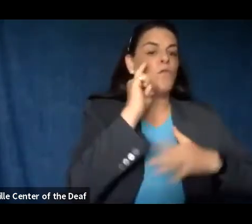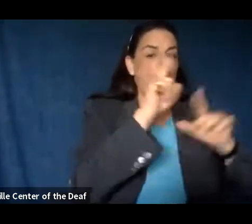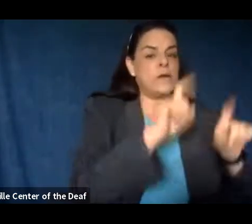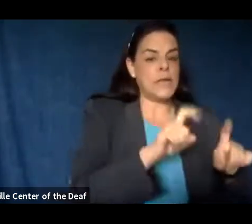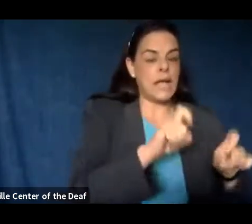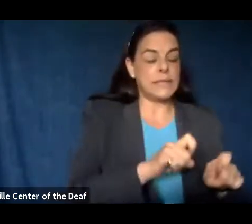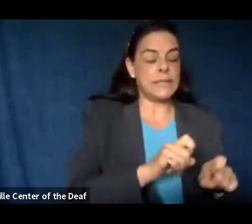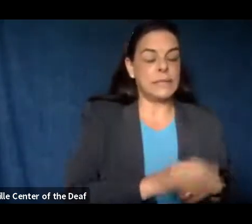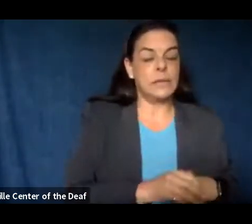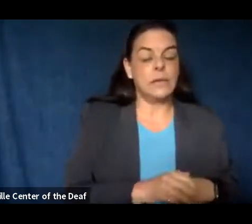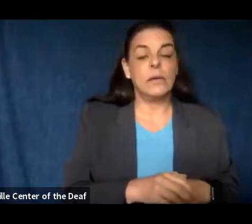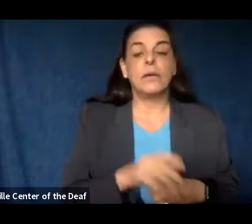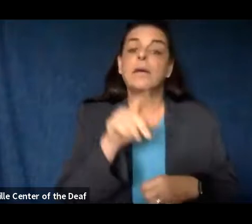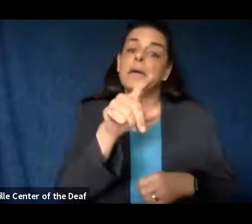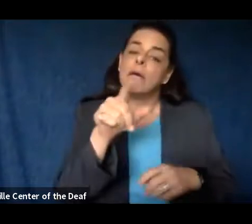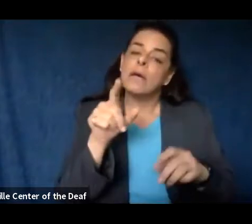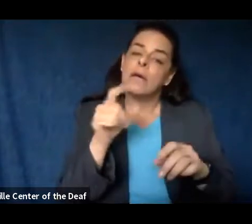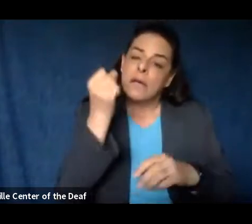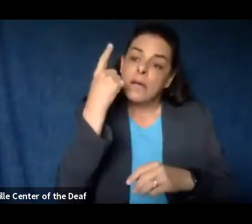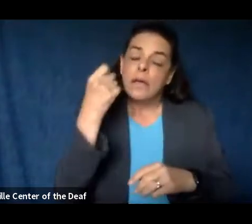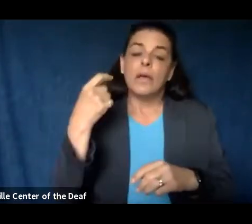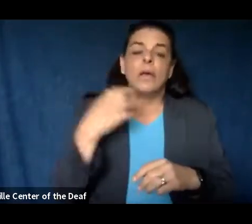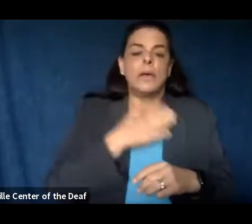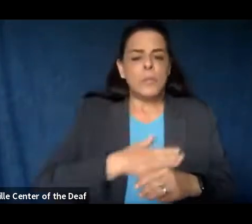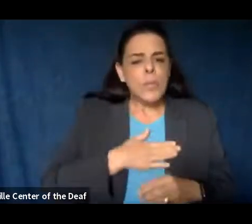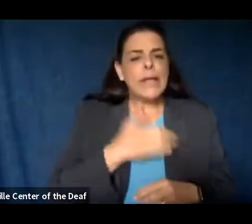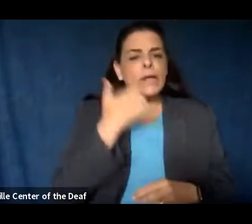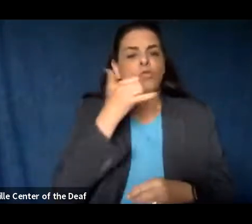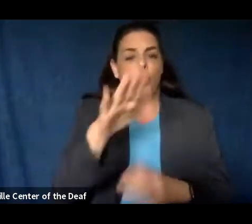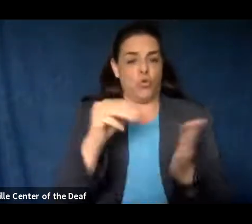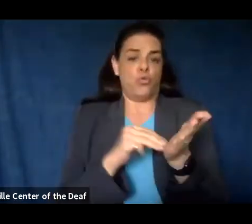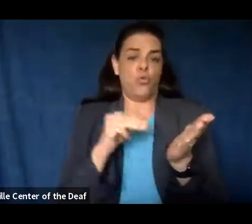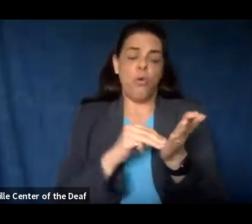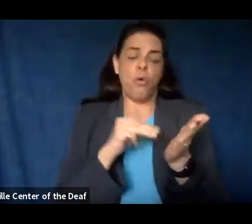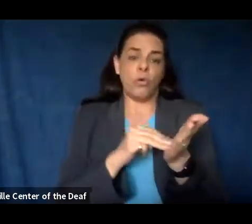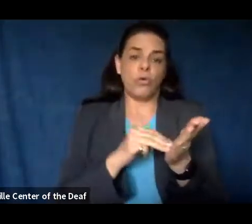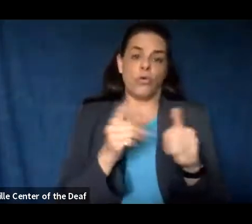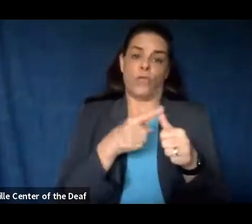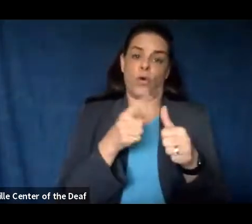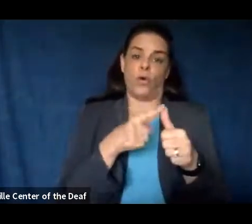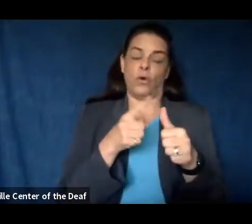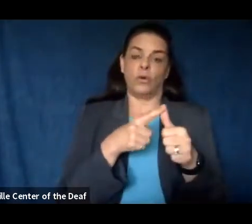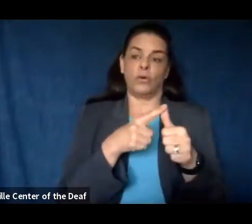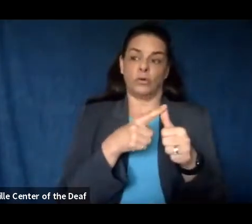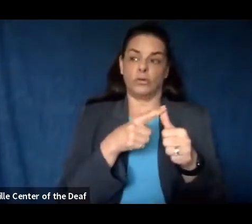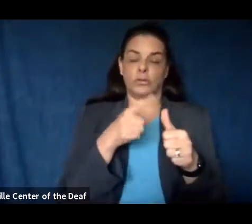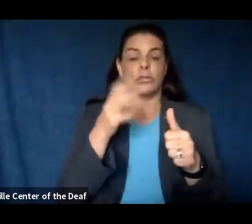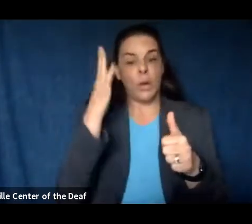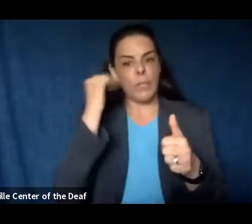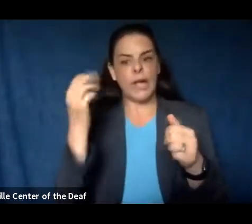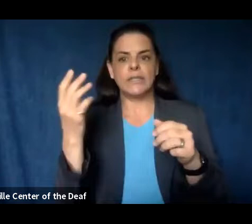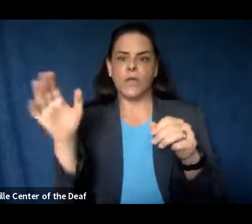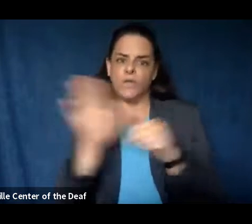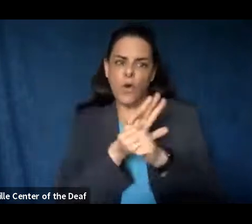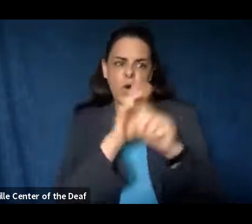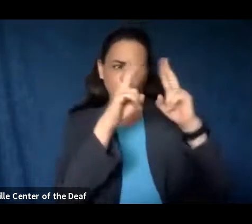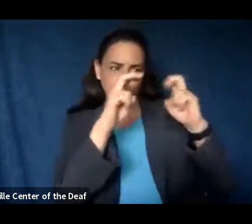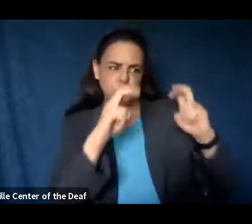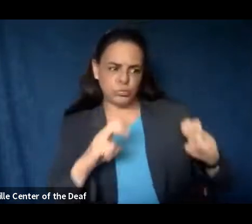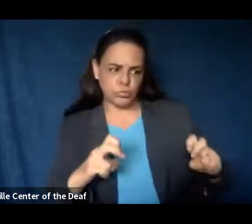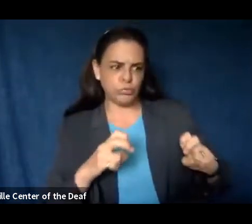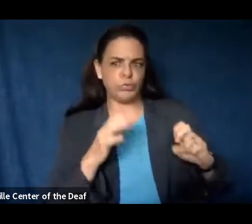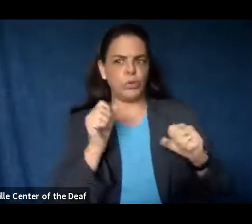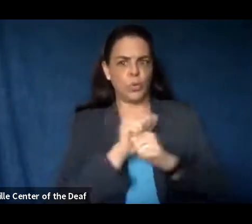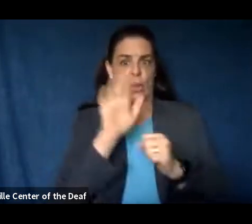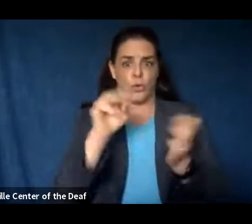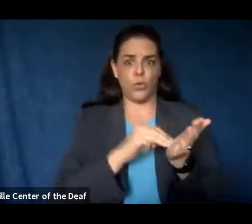the public, as always, to reach out to your primary care provider first, as a full health assessment is ideal. There